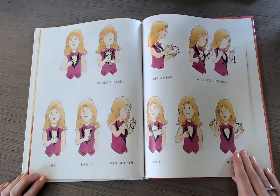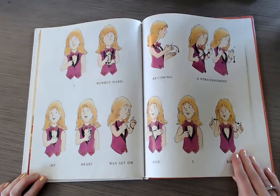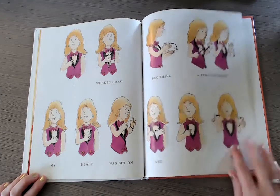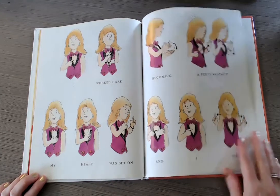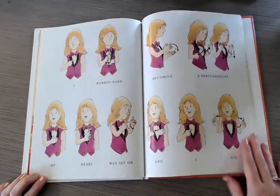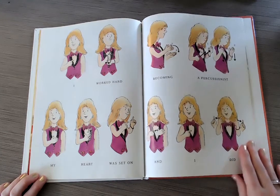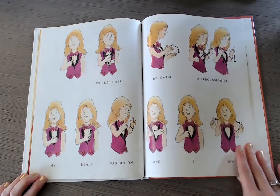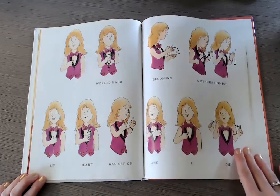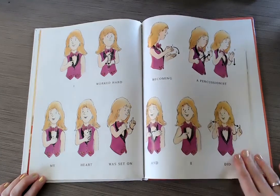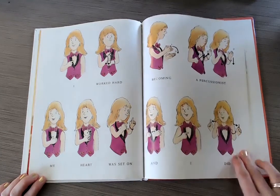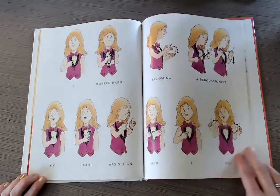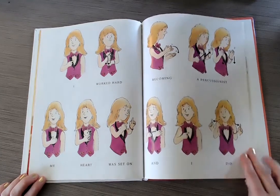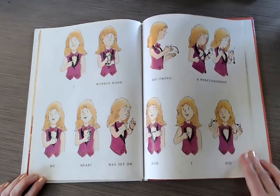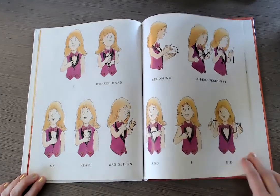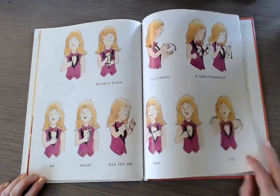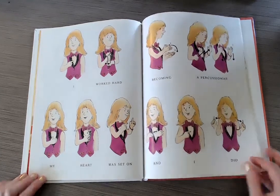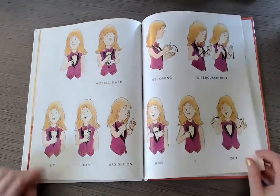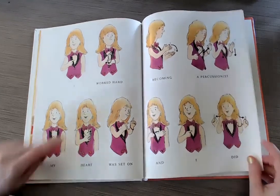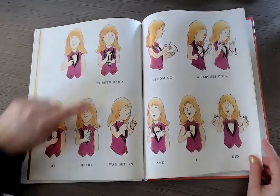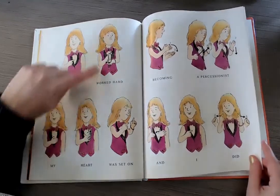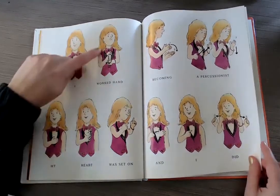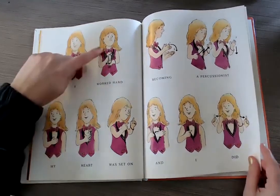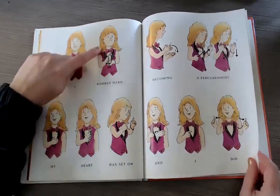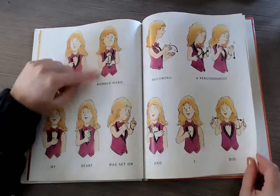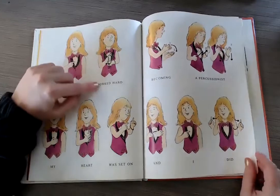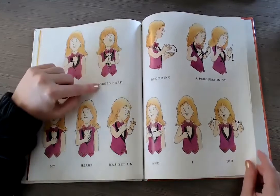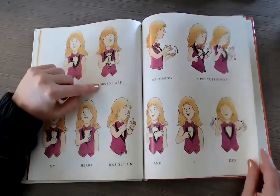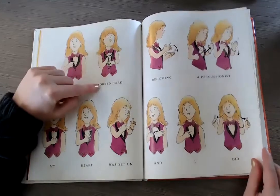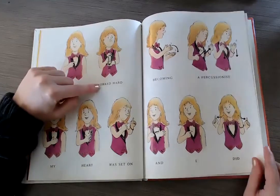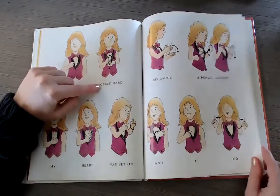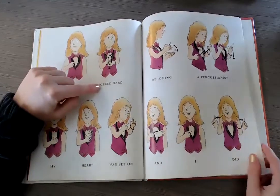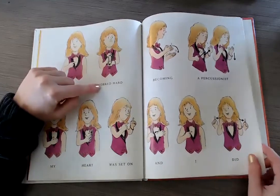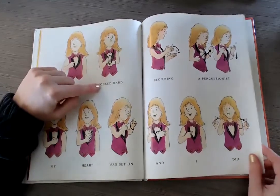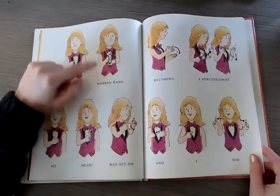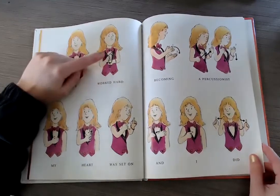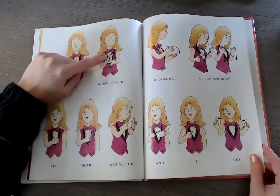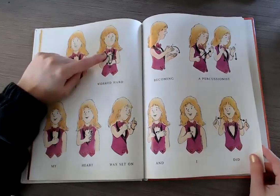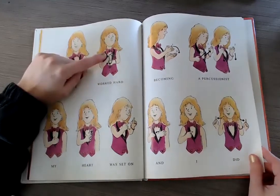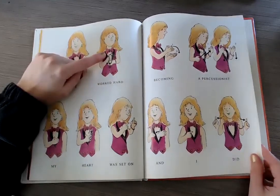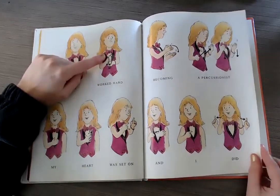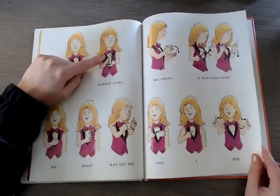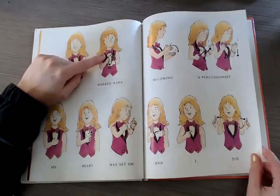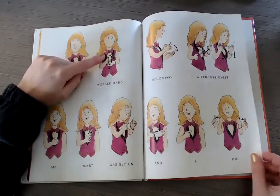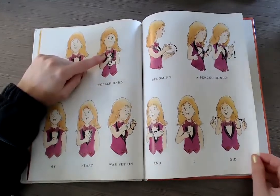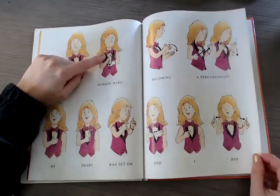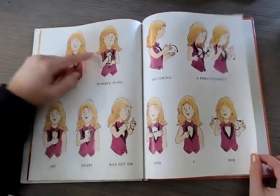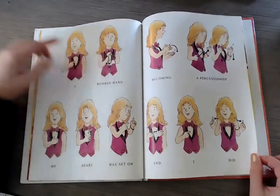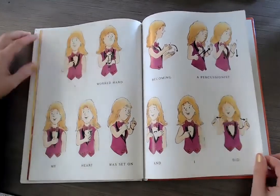it would have been very confusing. So here, she's saying worked hard, and her face is showing that she worked